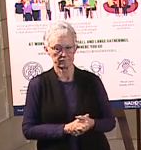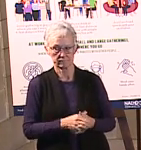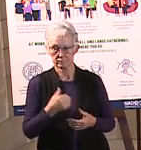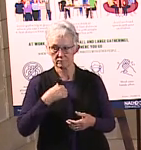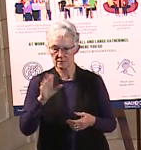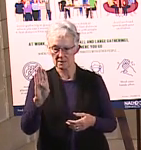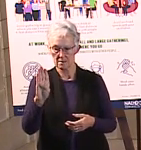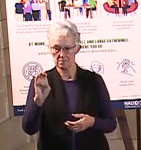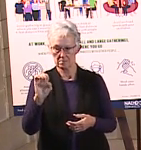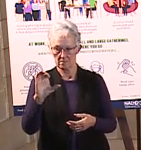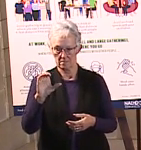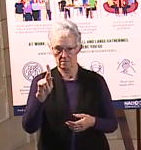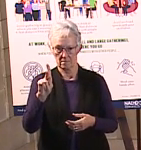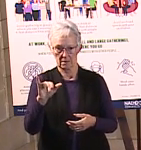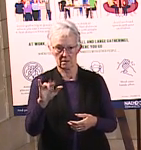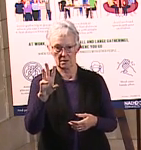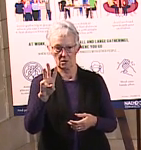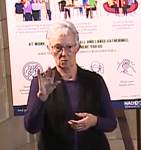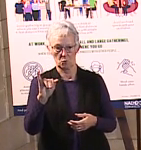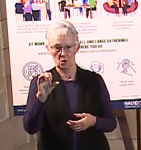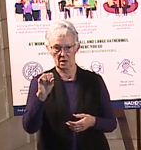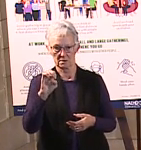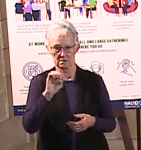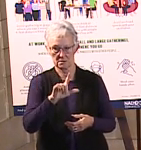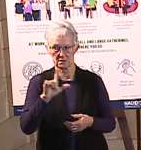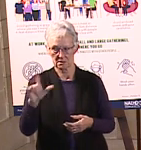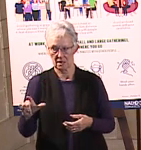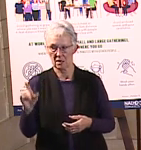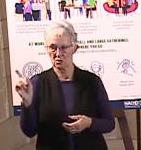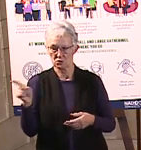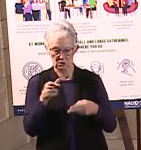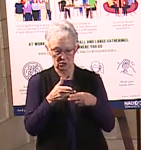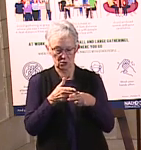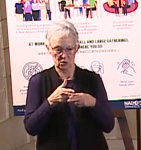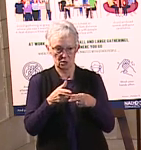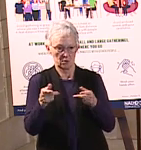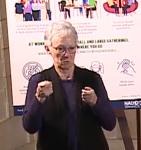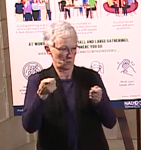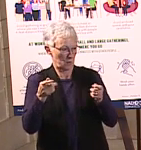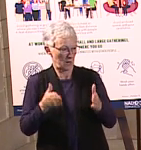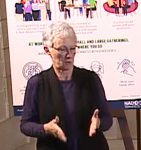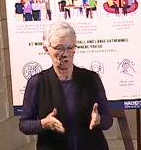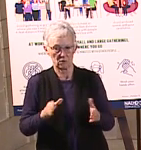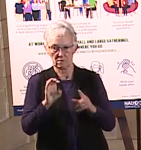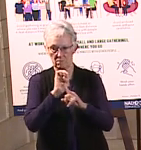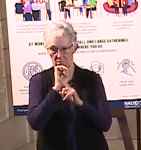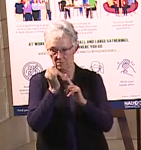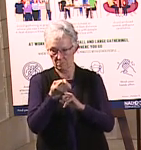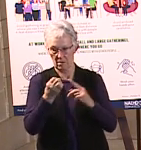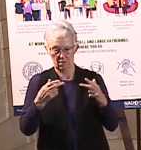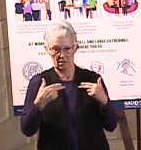Becky Wiesel, who is our Interim Director of Health Licensure and Environmental Health in our